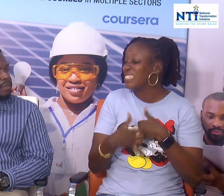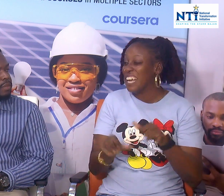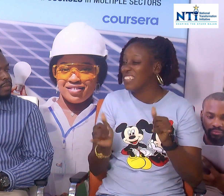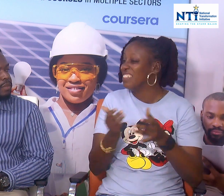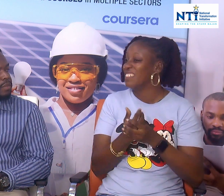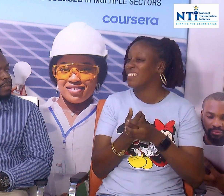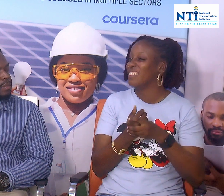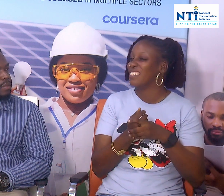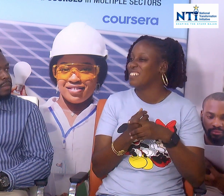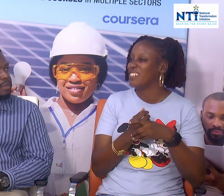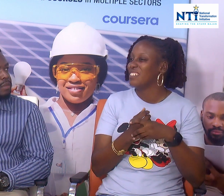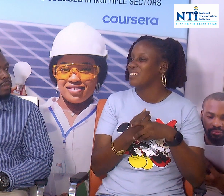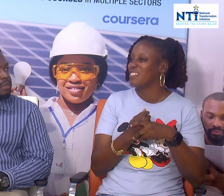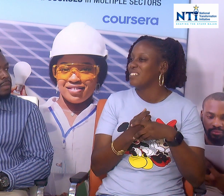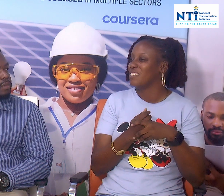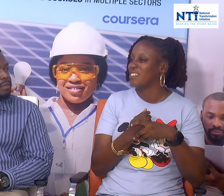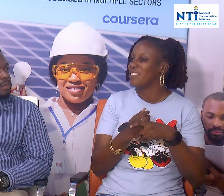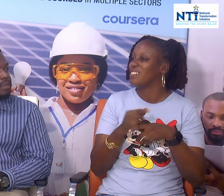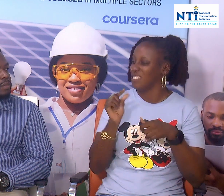persevere.